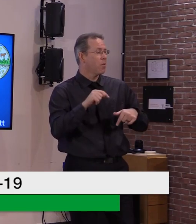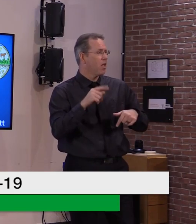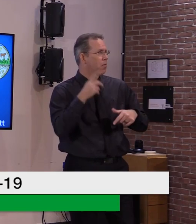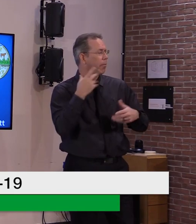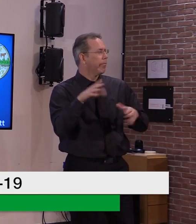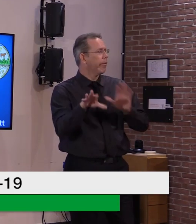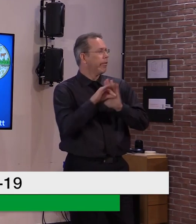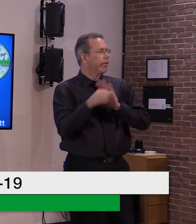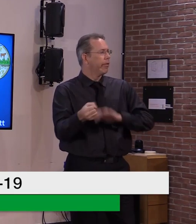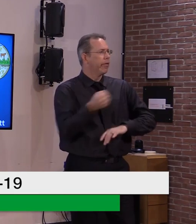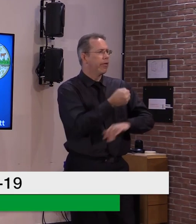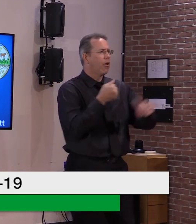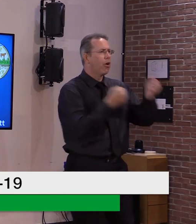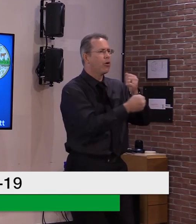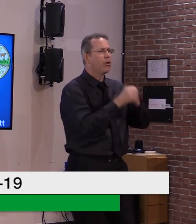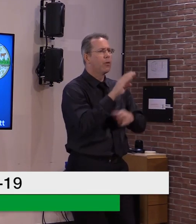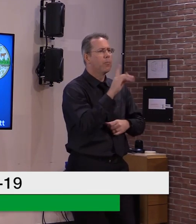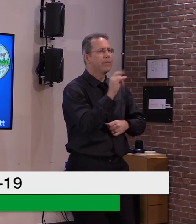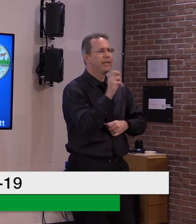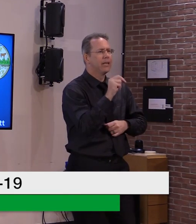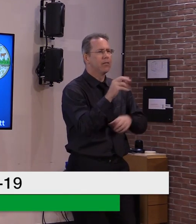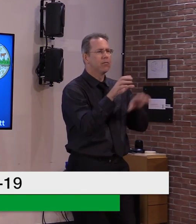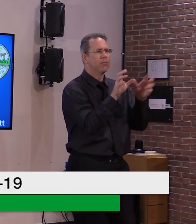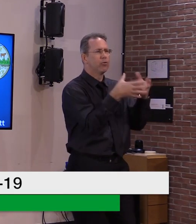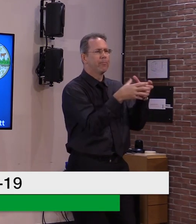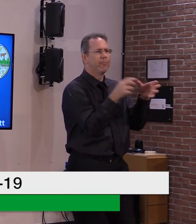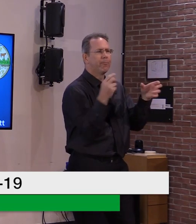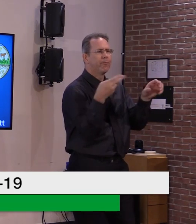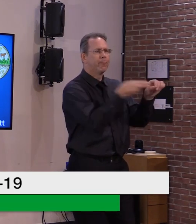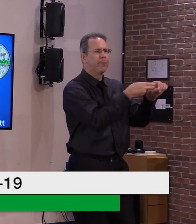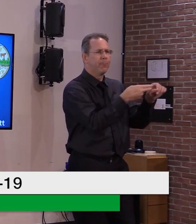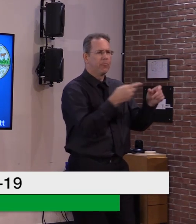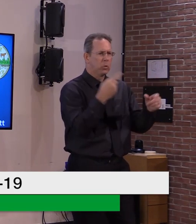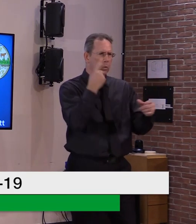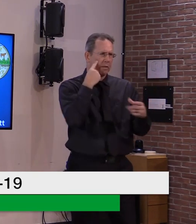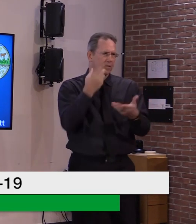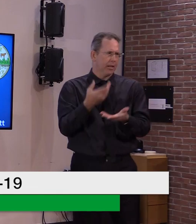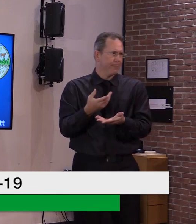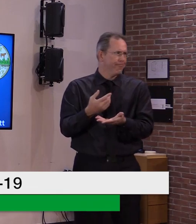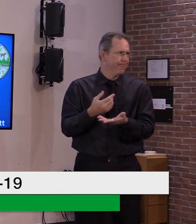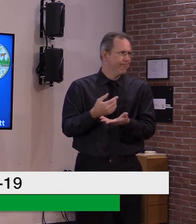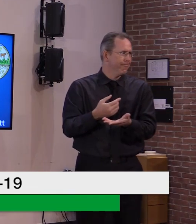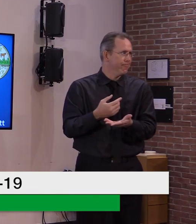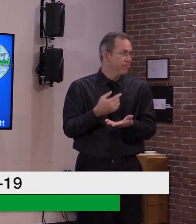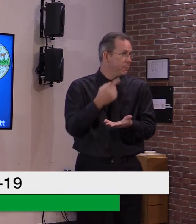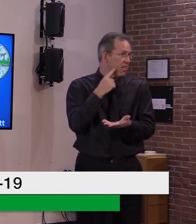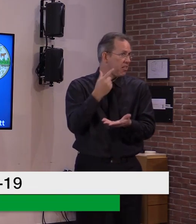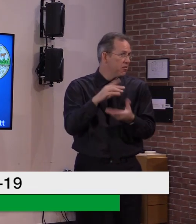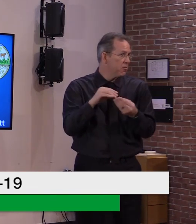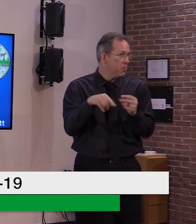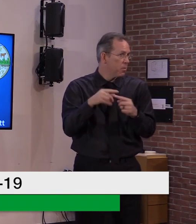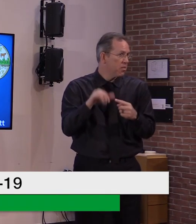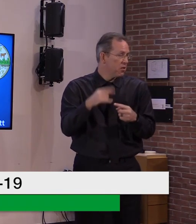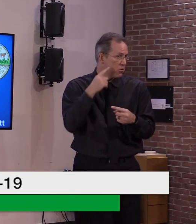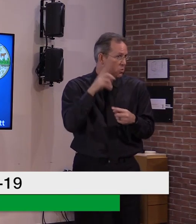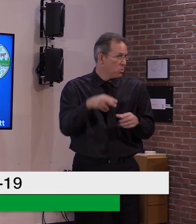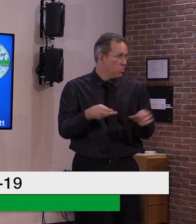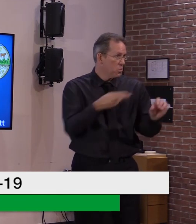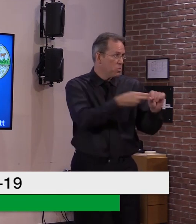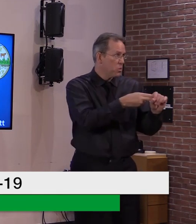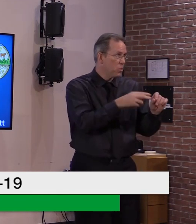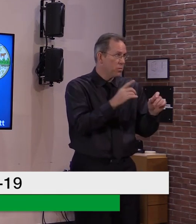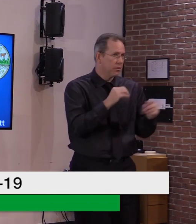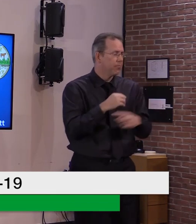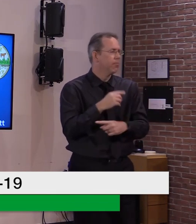good morning i think this is for dr levine given the fact that